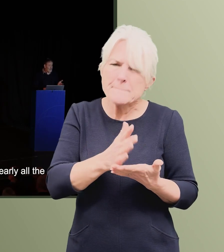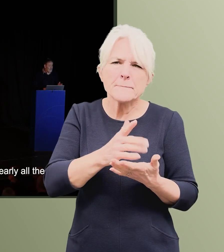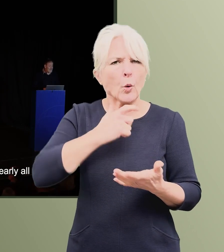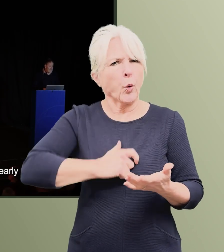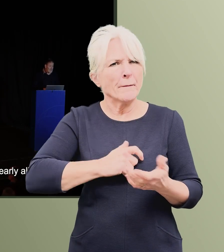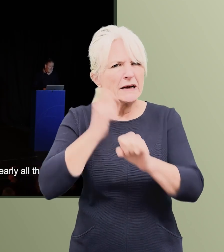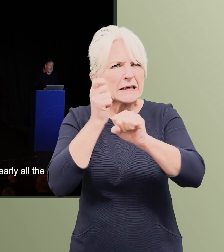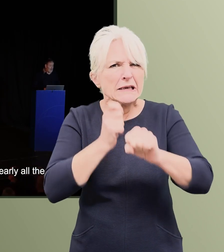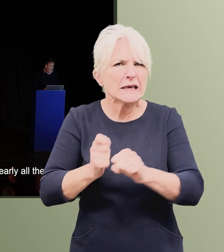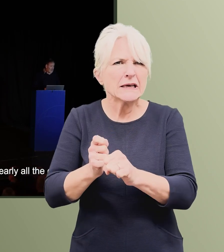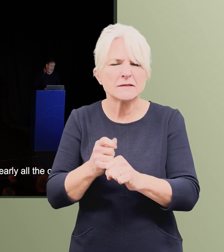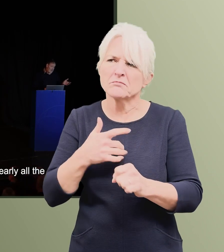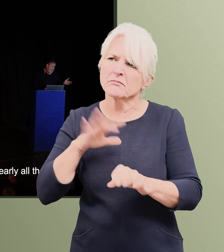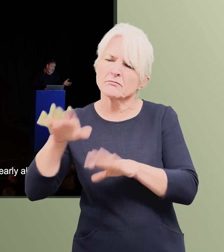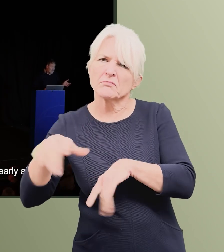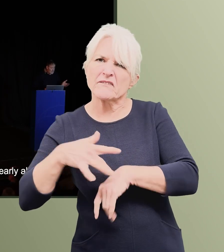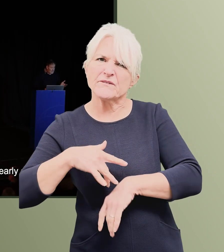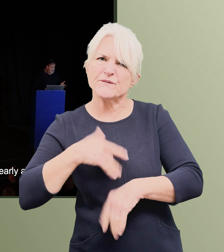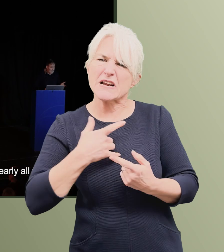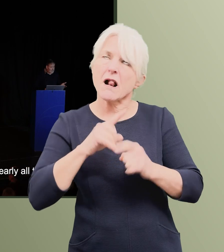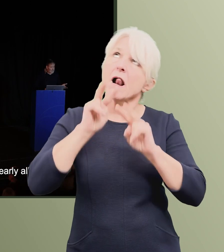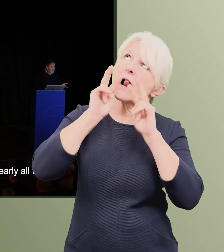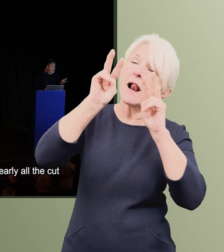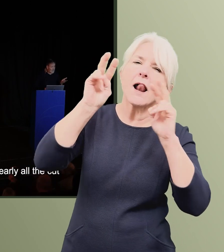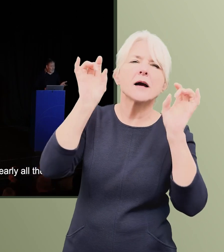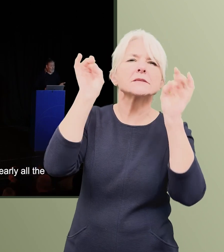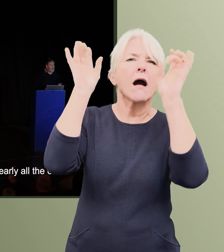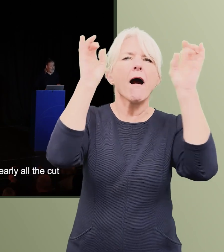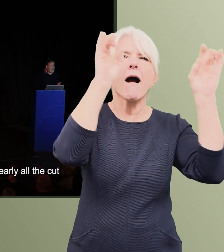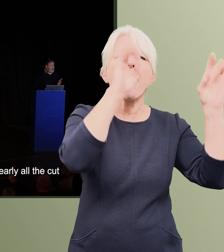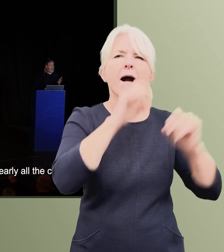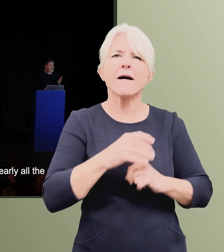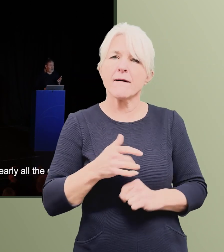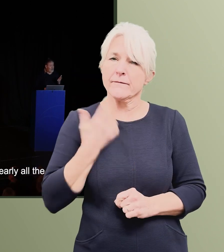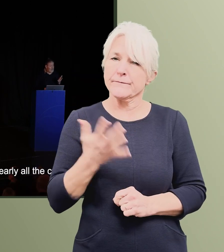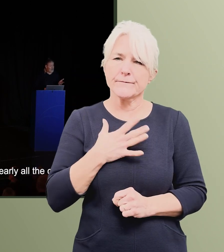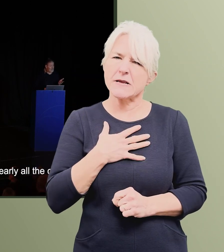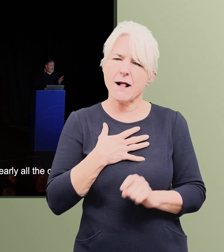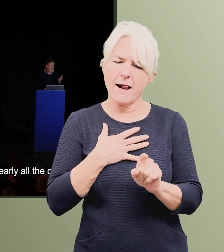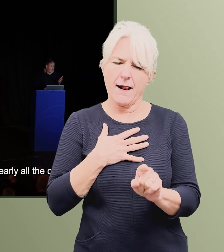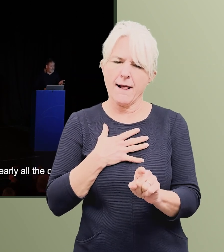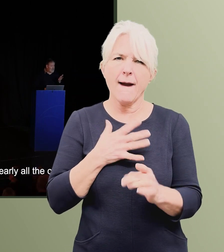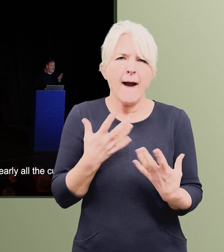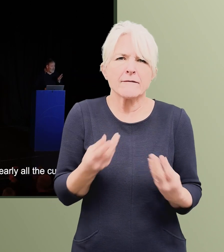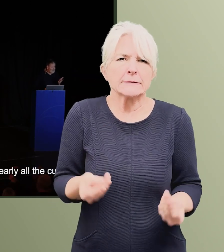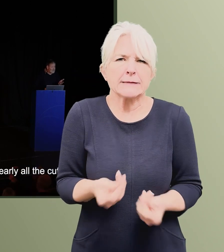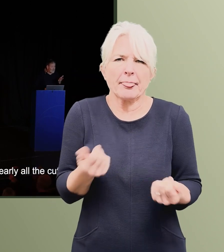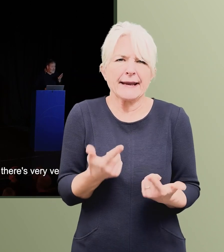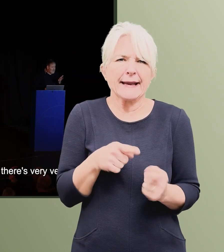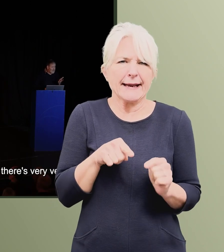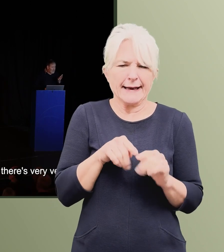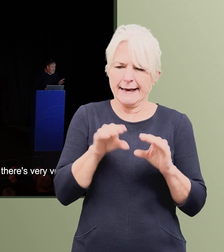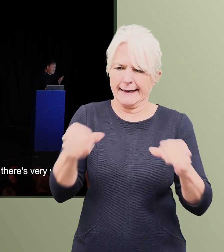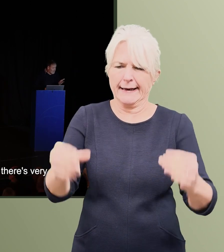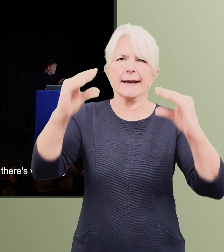study astronomy, and because my view is that nearly all the cut-marked stones related